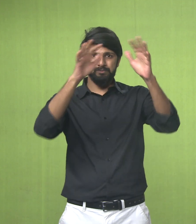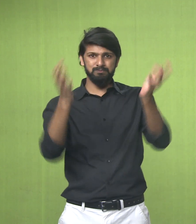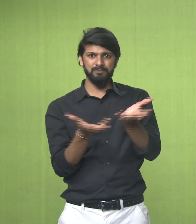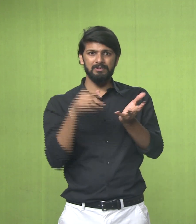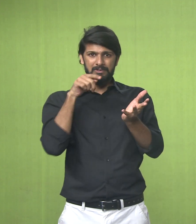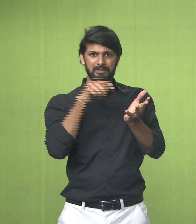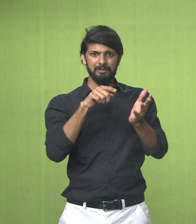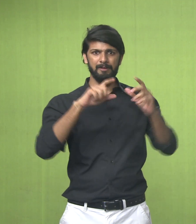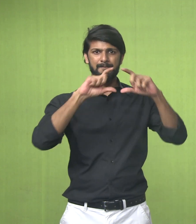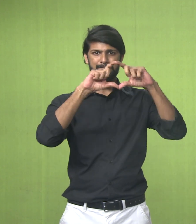C,